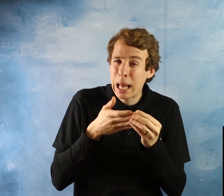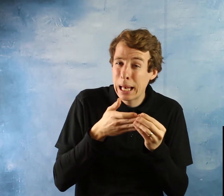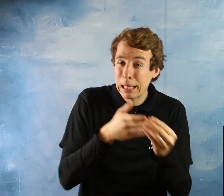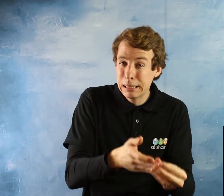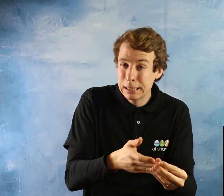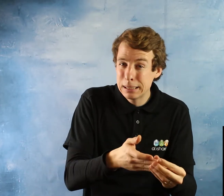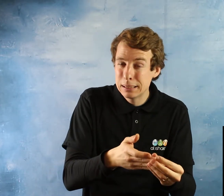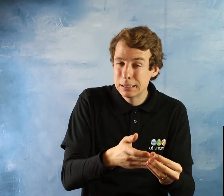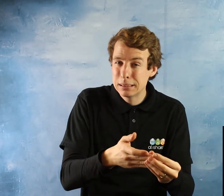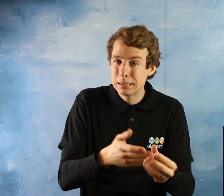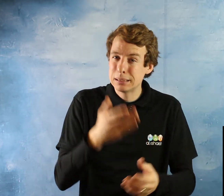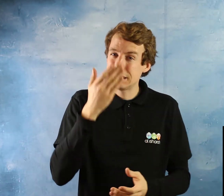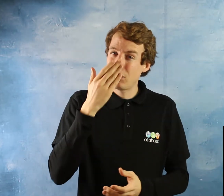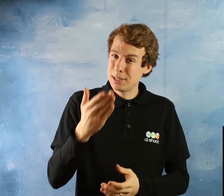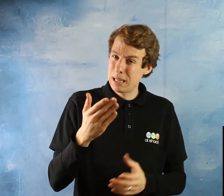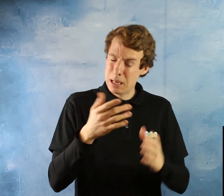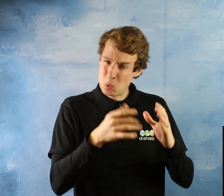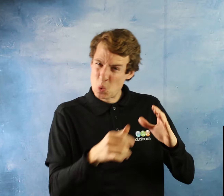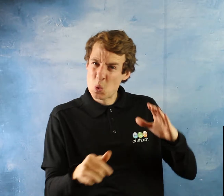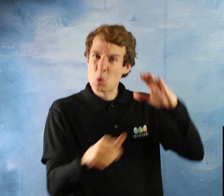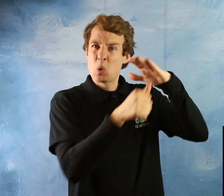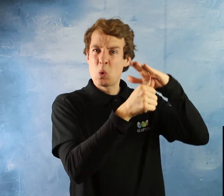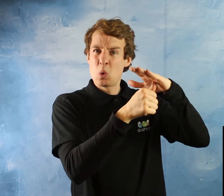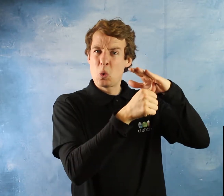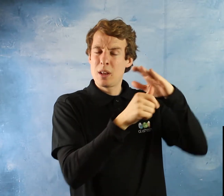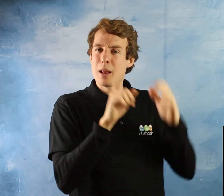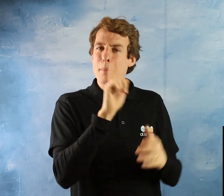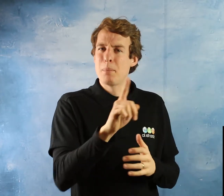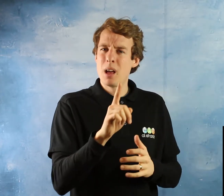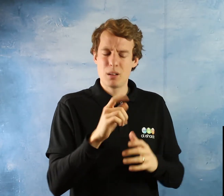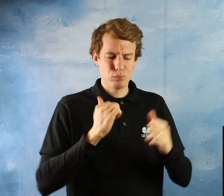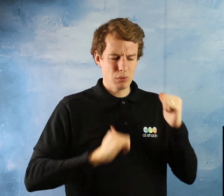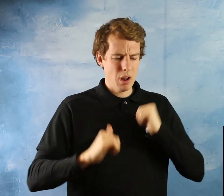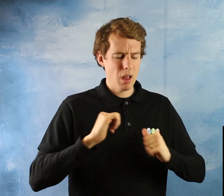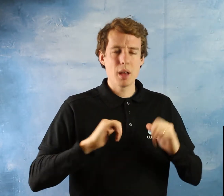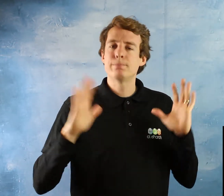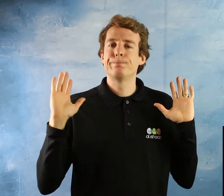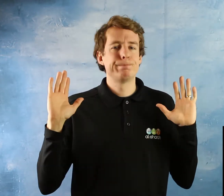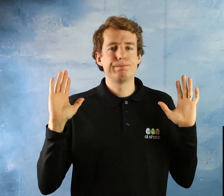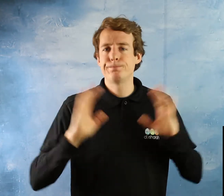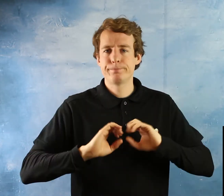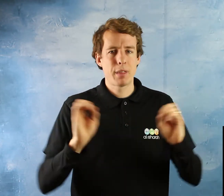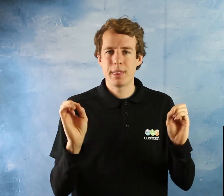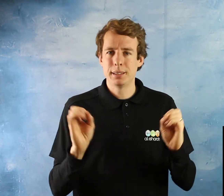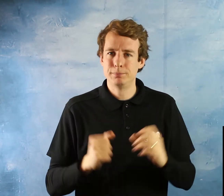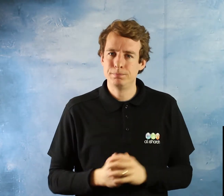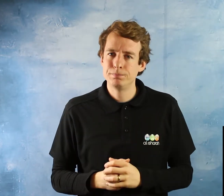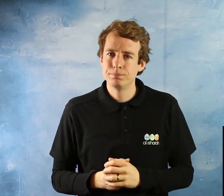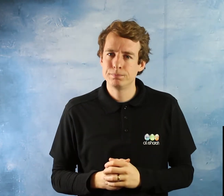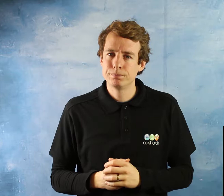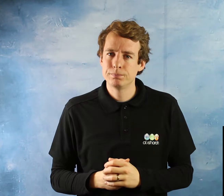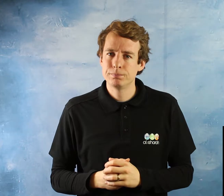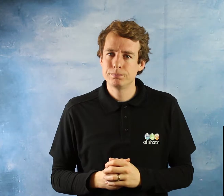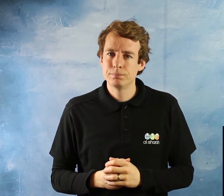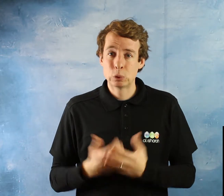high status. Today, if we got a bit of a status, we are very concerned about our position and